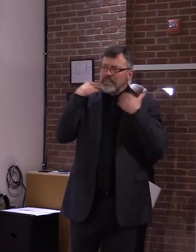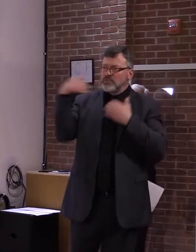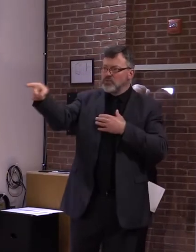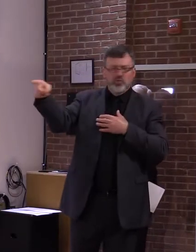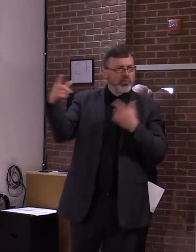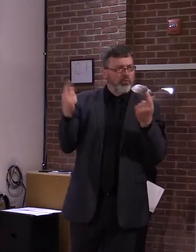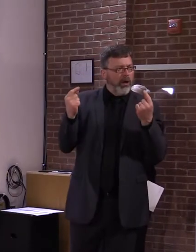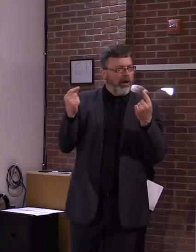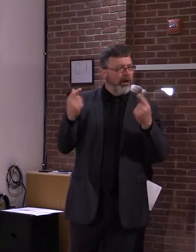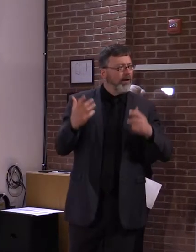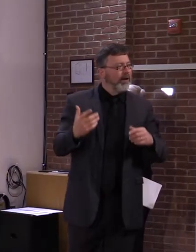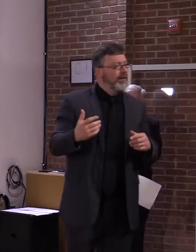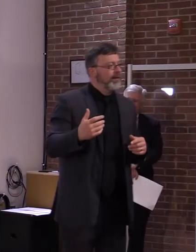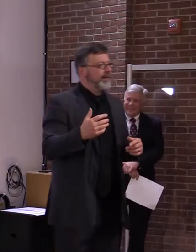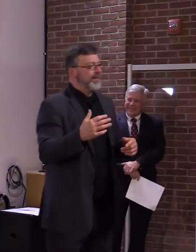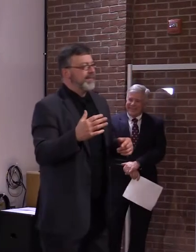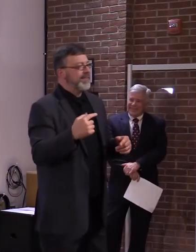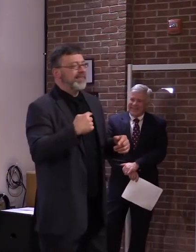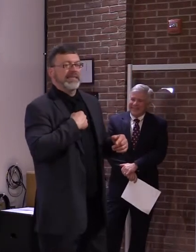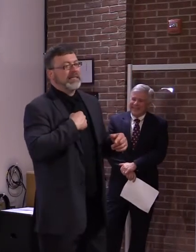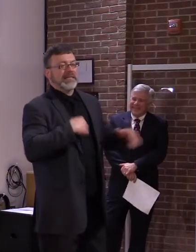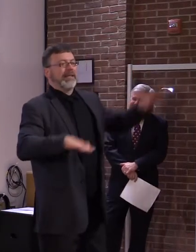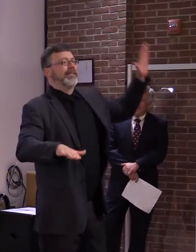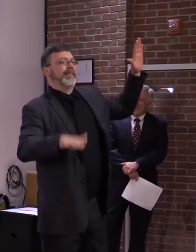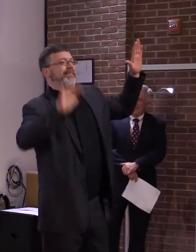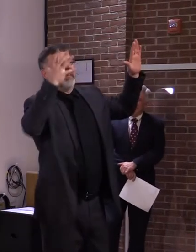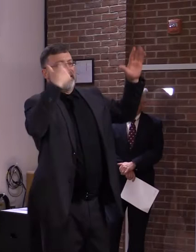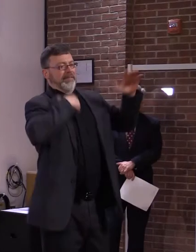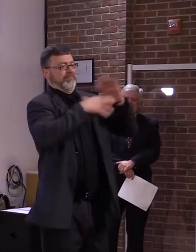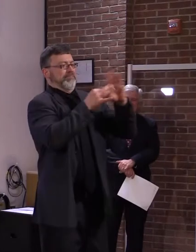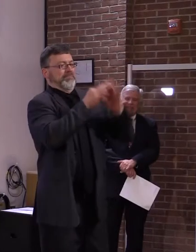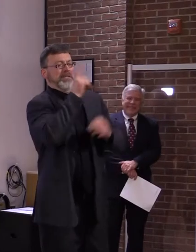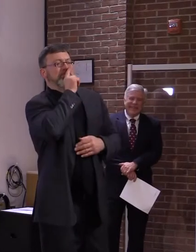change? I plead the fifth on that one. Paycheck, I think. Yeah.